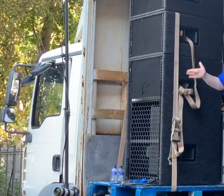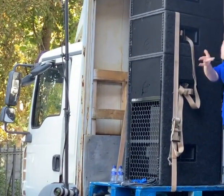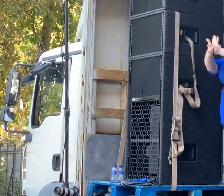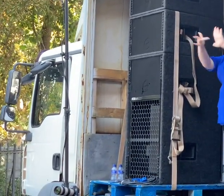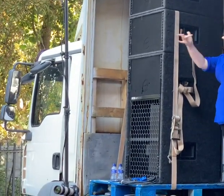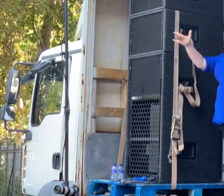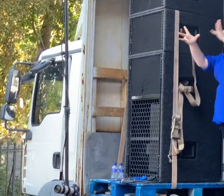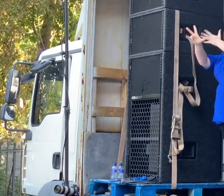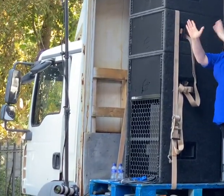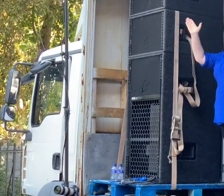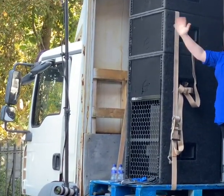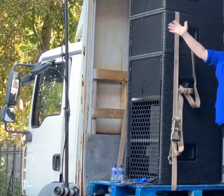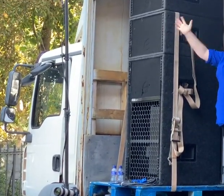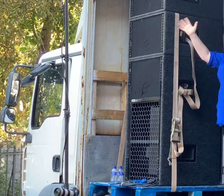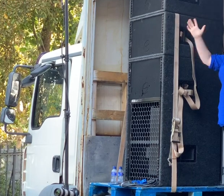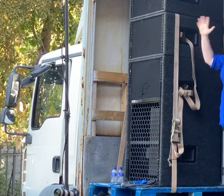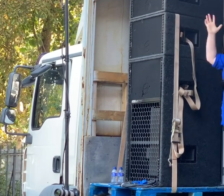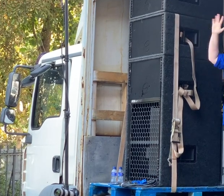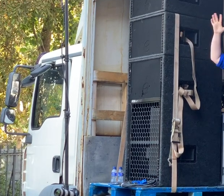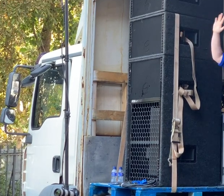8th.